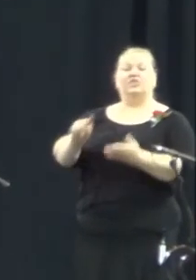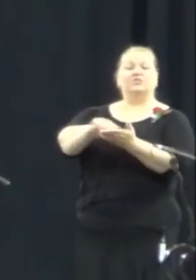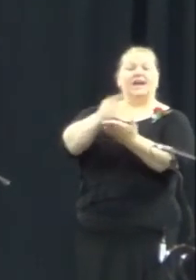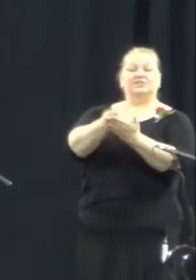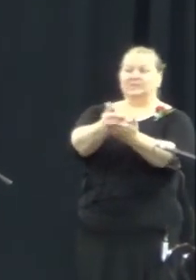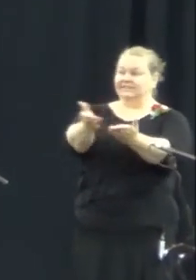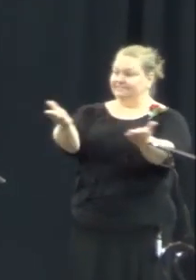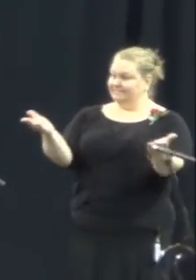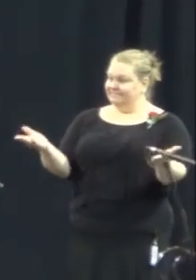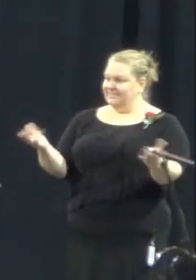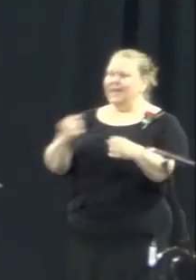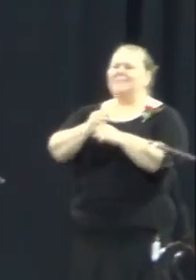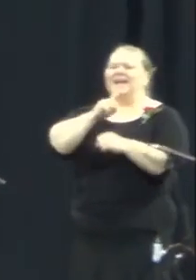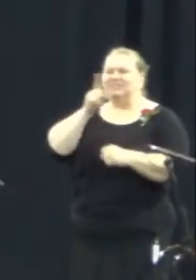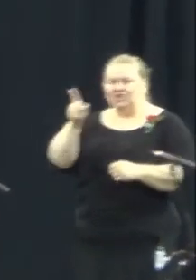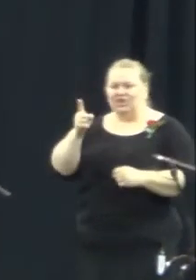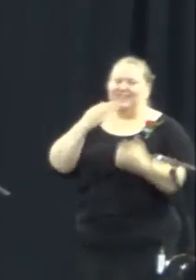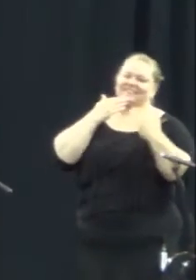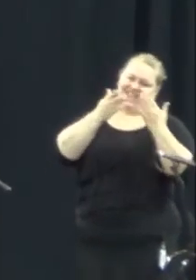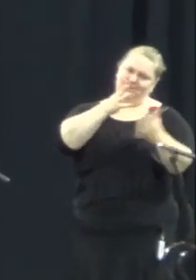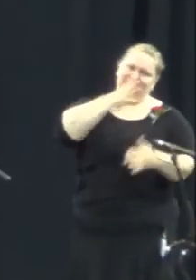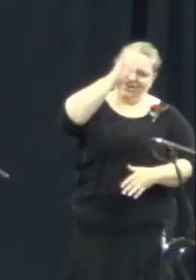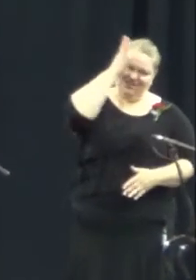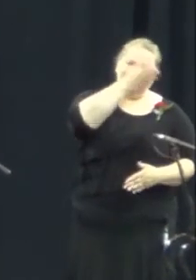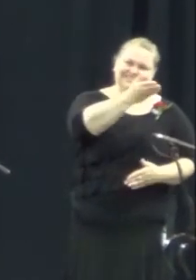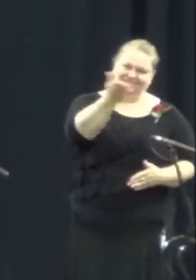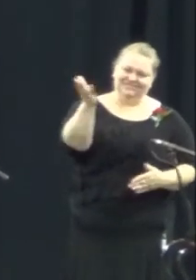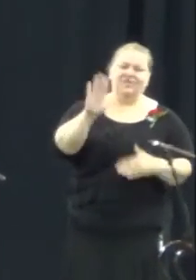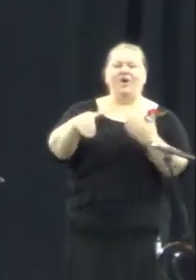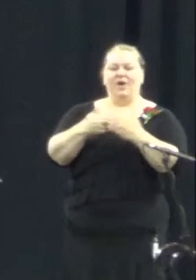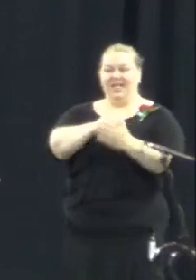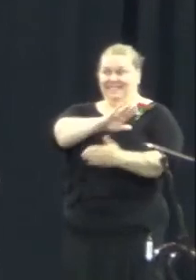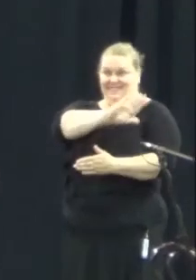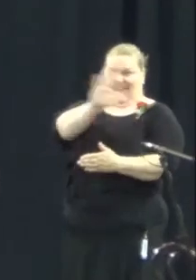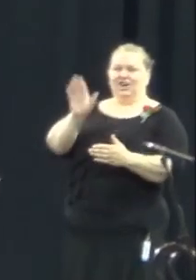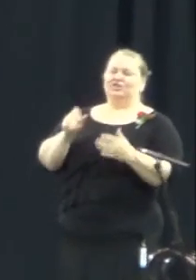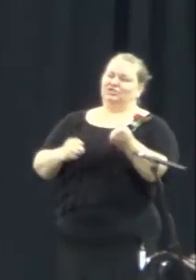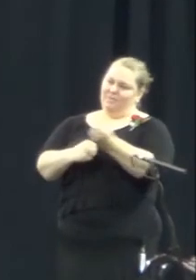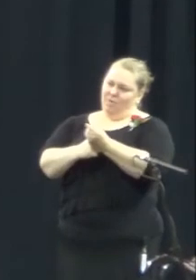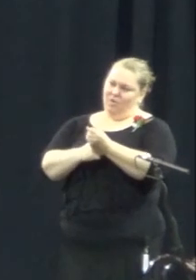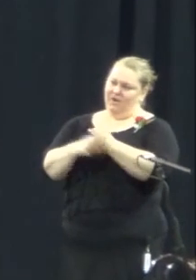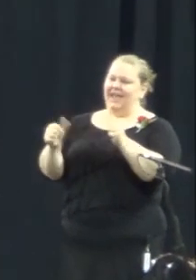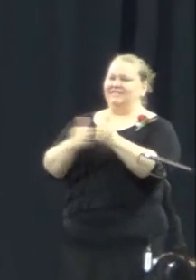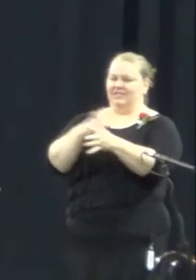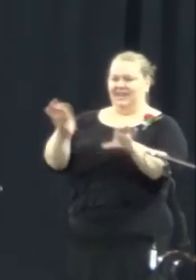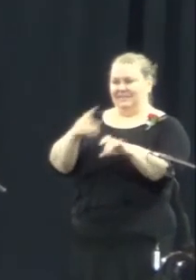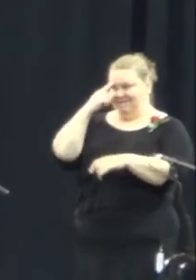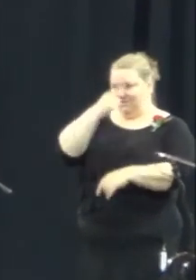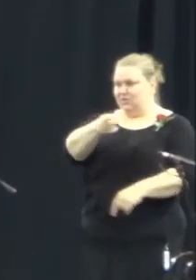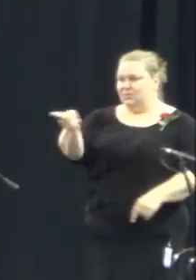Graduates, make sure to thank your parents for all the support and everything they have done for you.